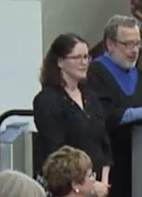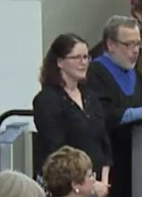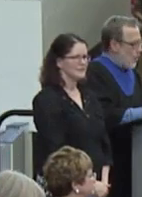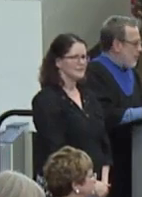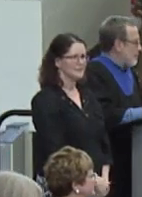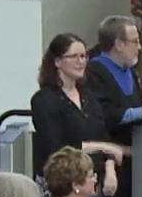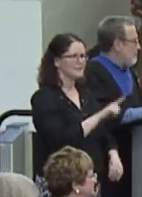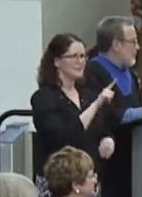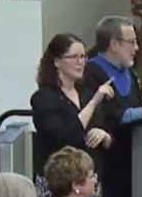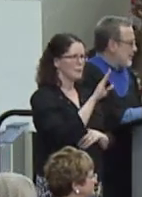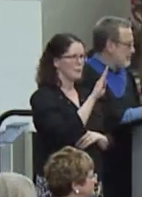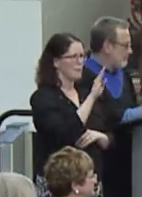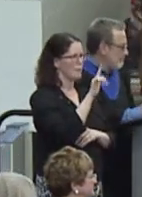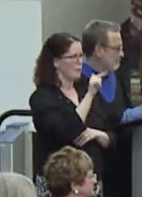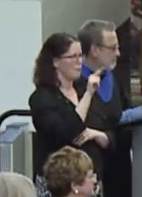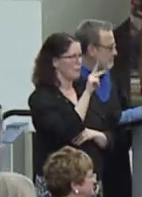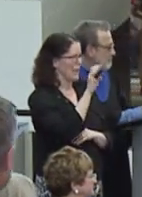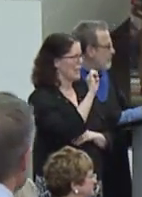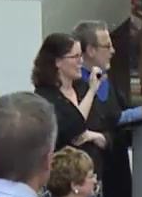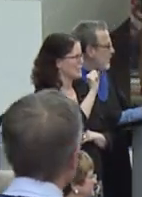Blake Seymour.